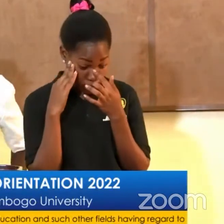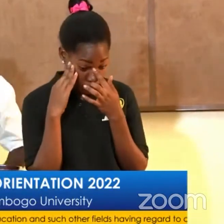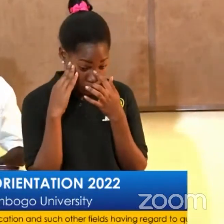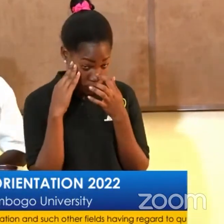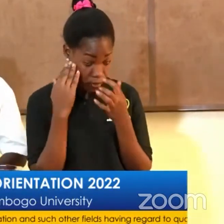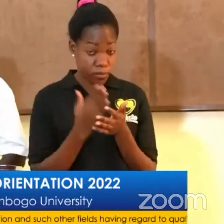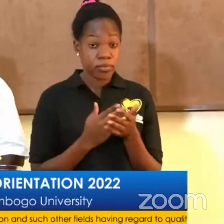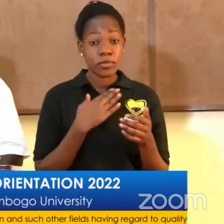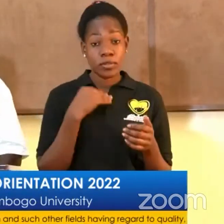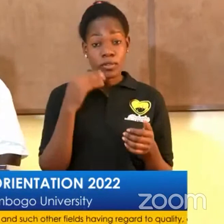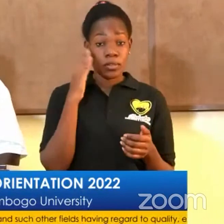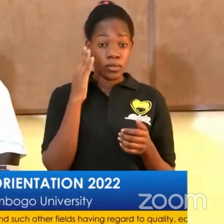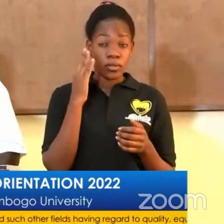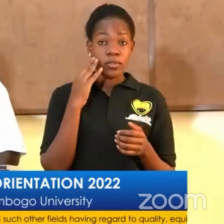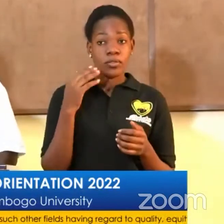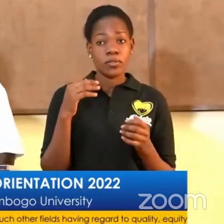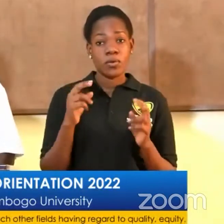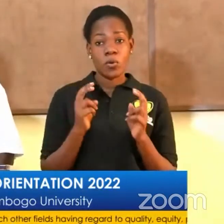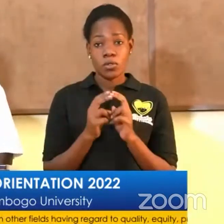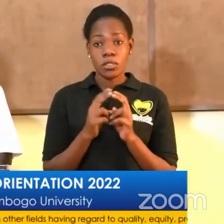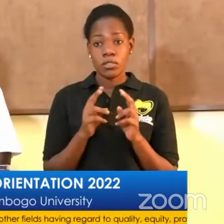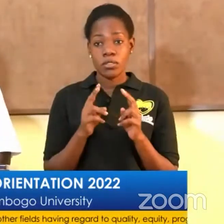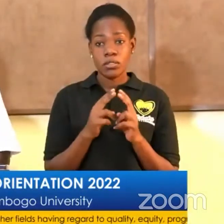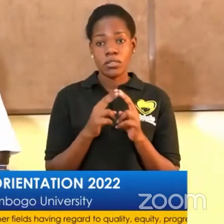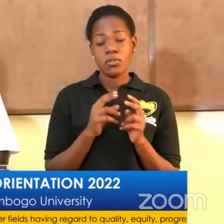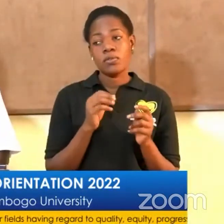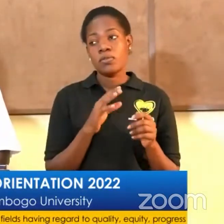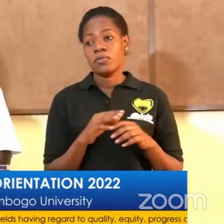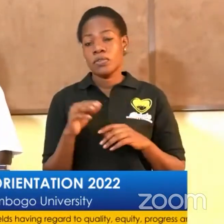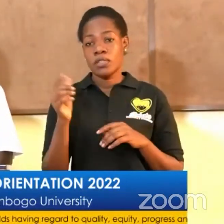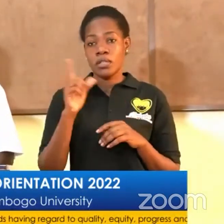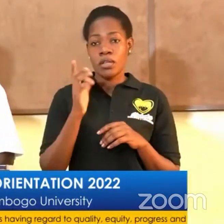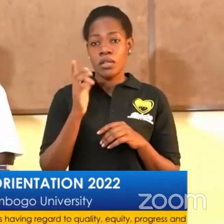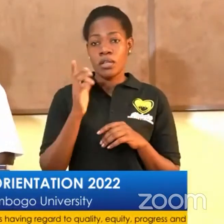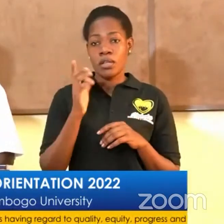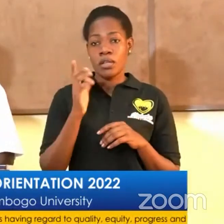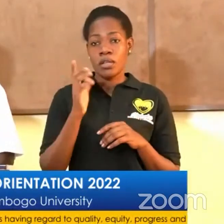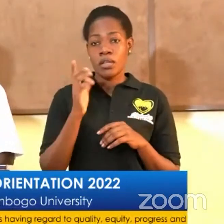contact for the university librarian and other university and other library staff